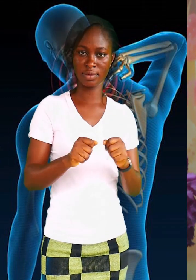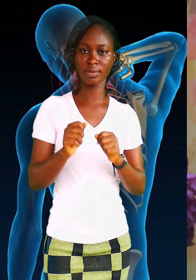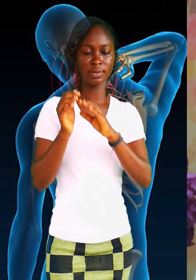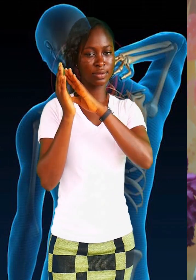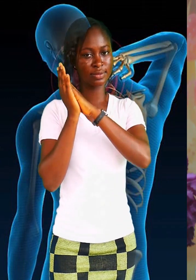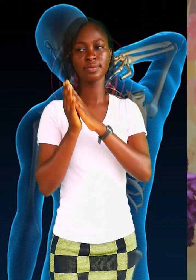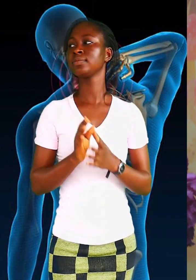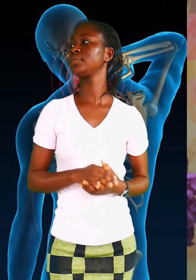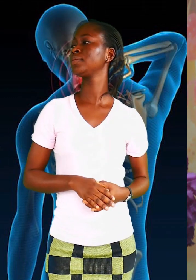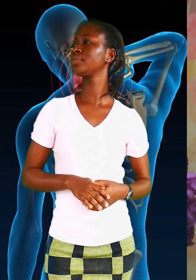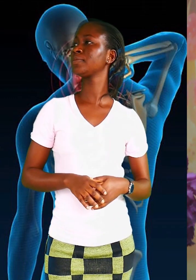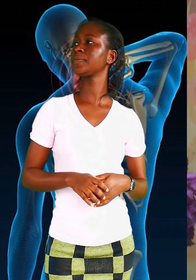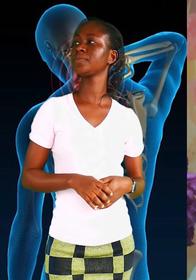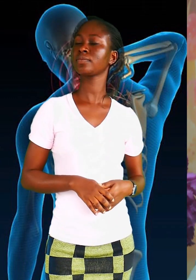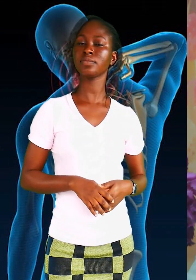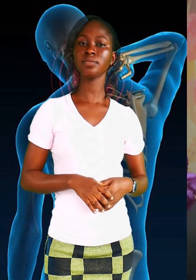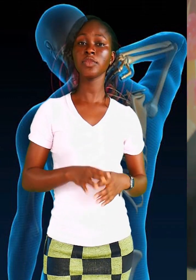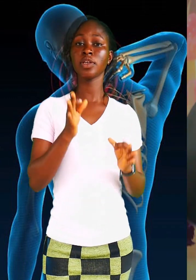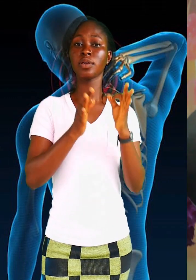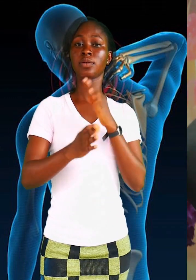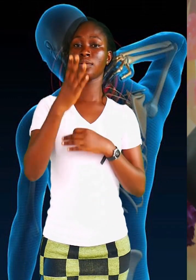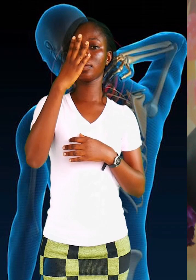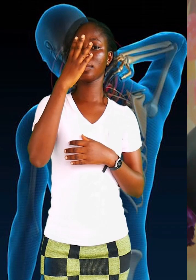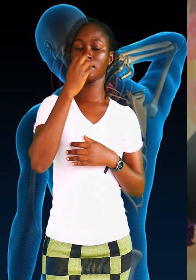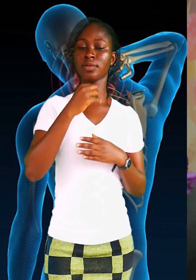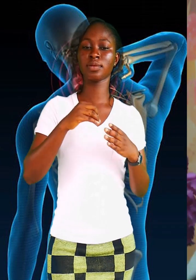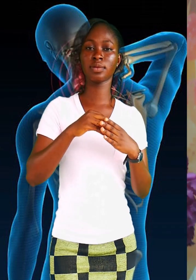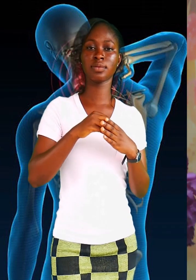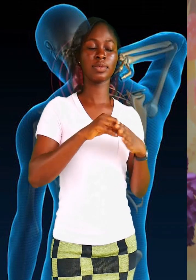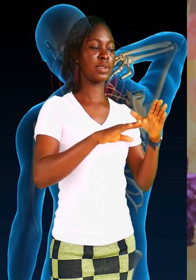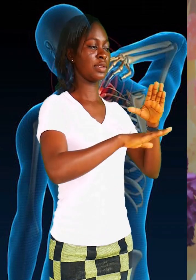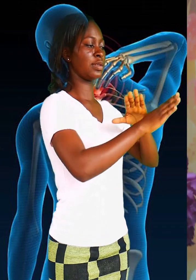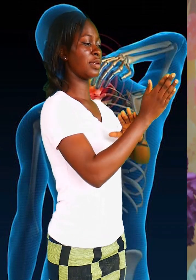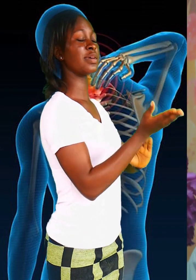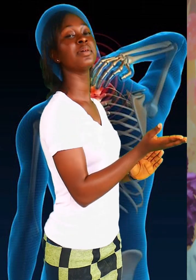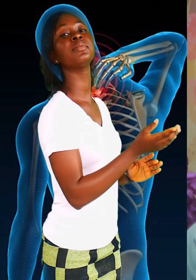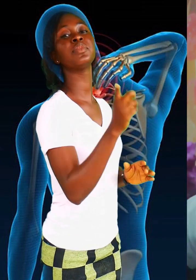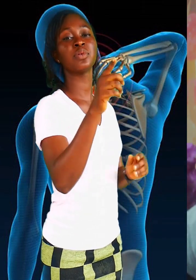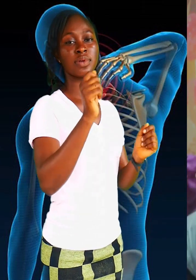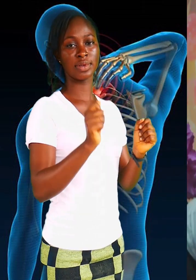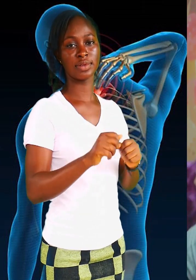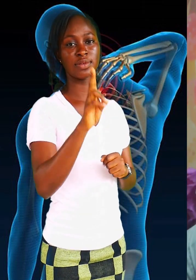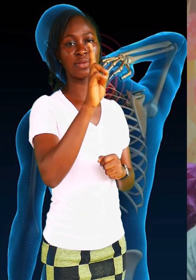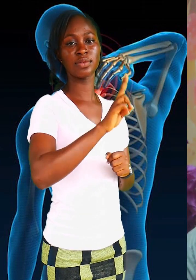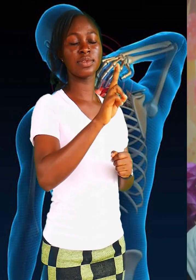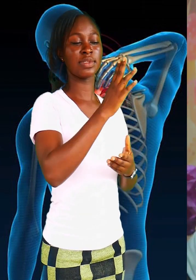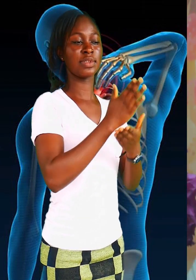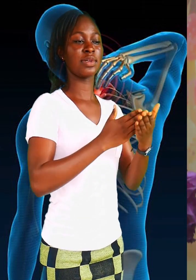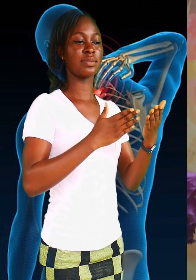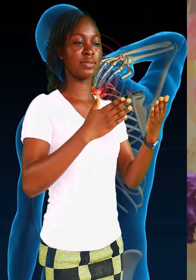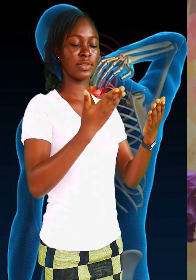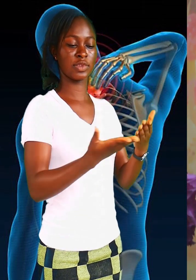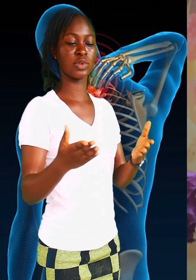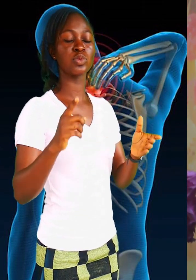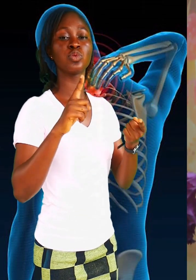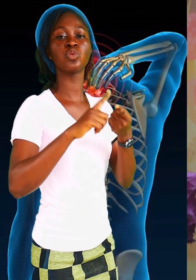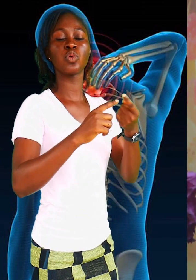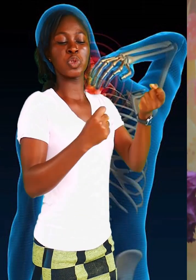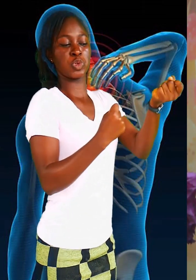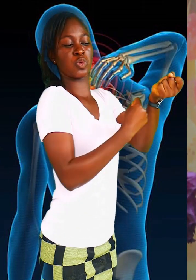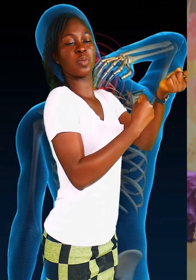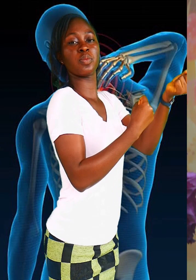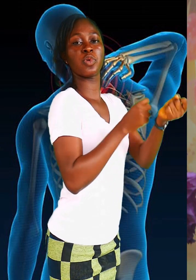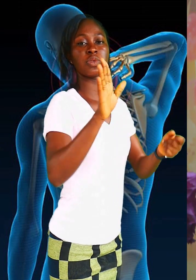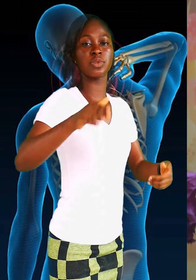ko atuti na fi so wo da aya nso wo betumi aya sa na wo de sumye no bi ahye wo atuti si echi wo mo amo ye nipa mo